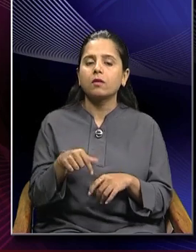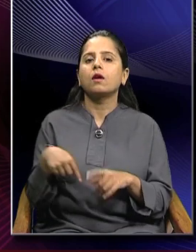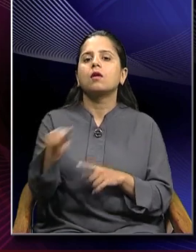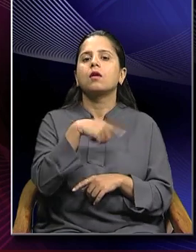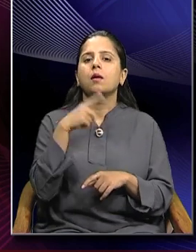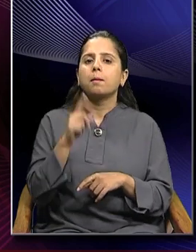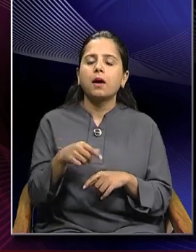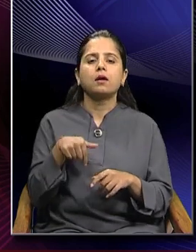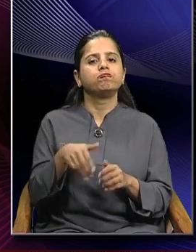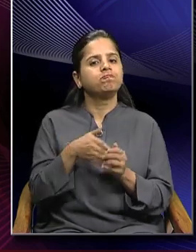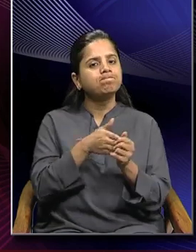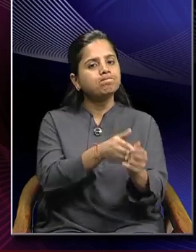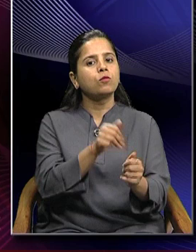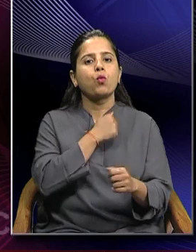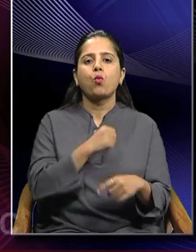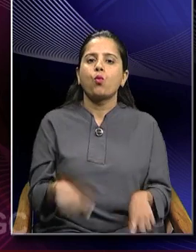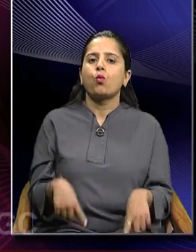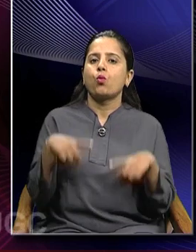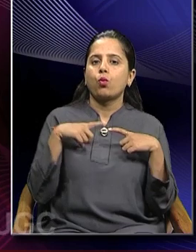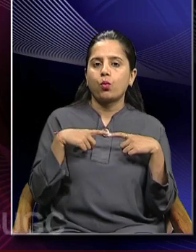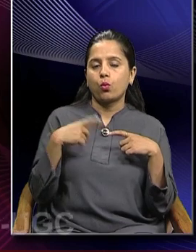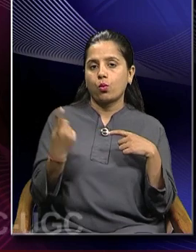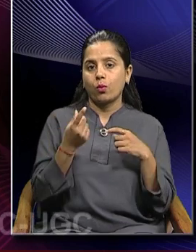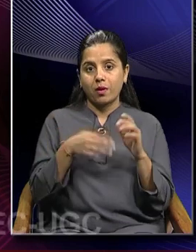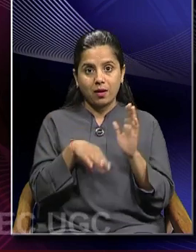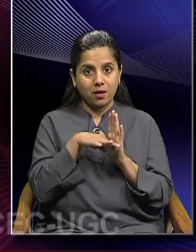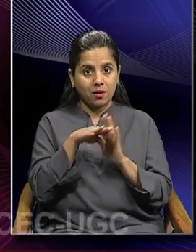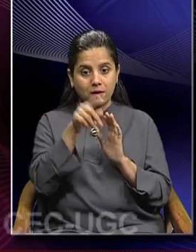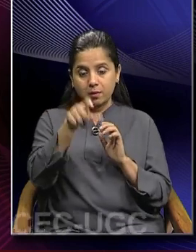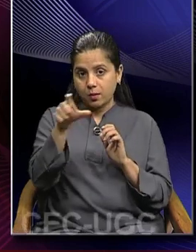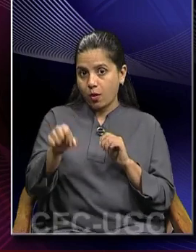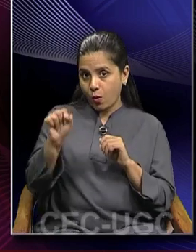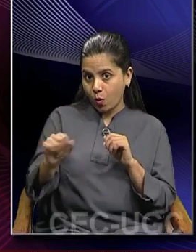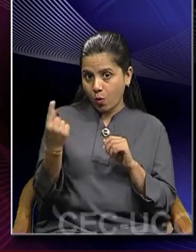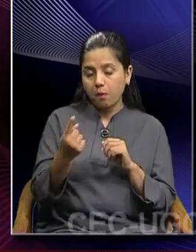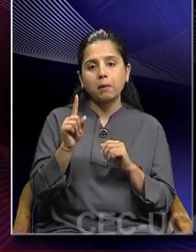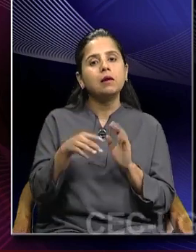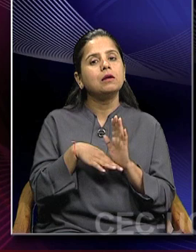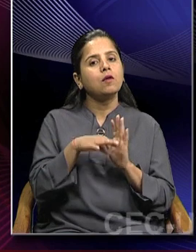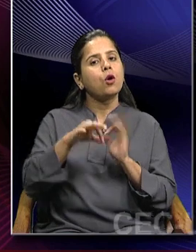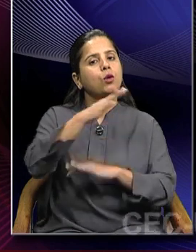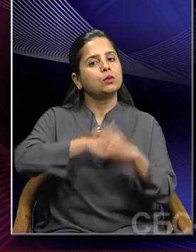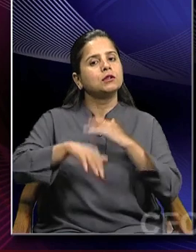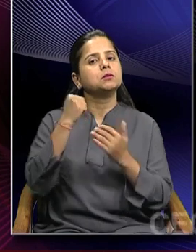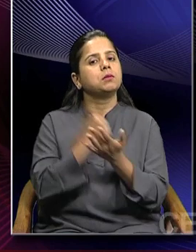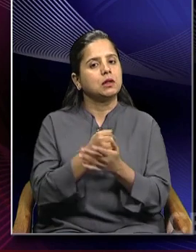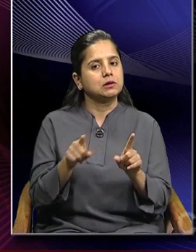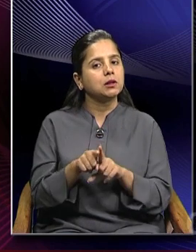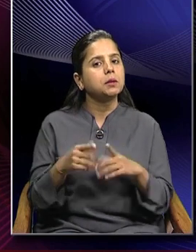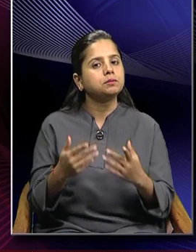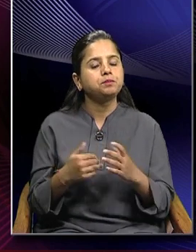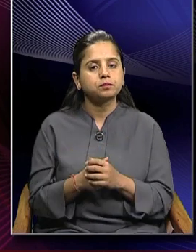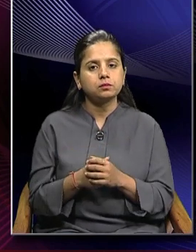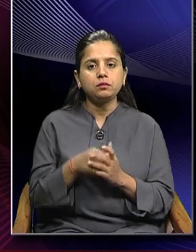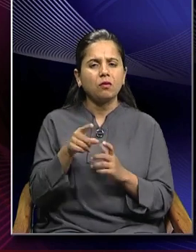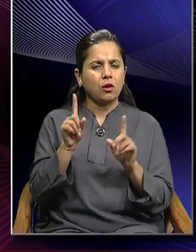to lead our life, not only at the level of individual but also at the level of organization. And it would